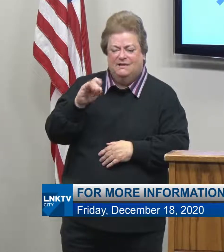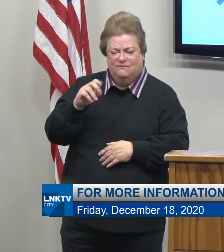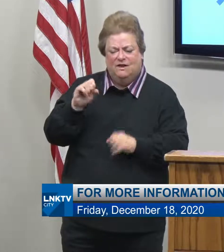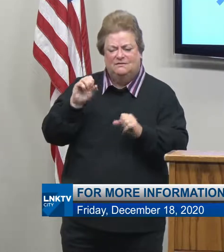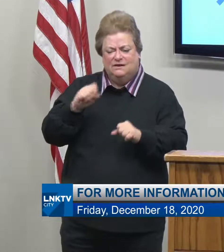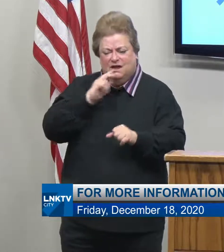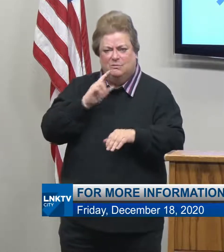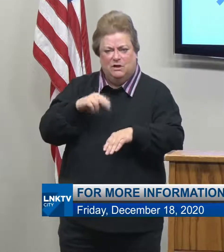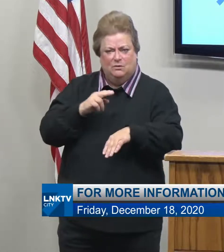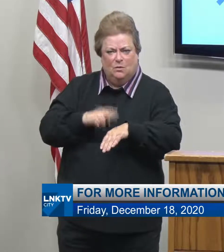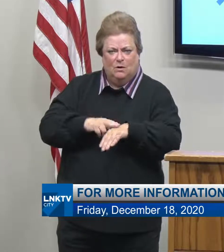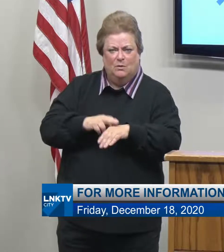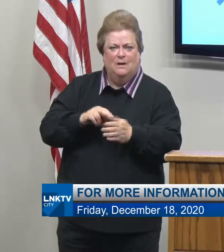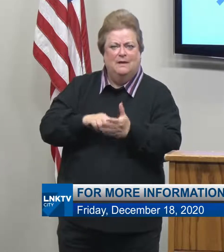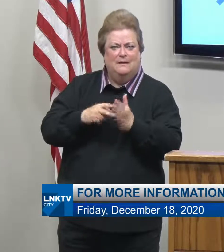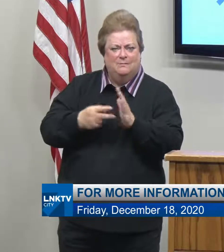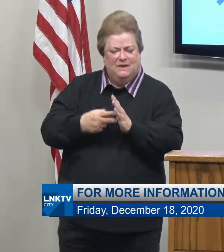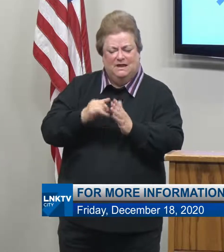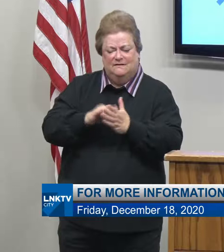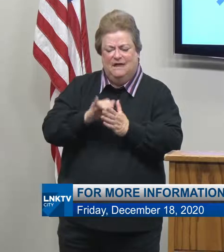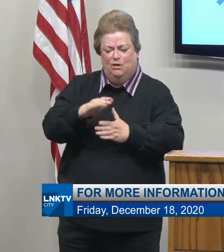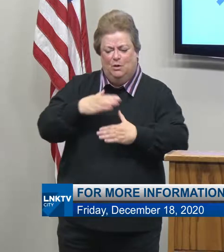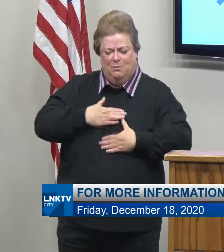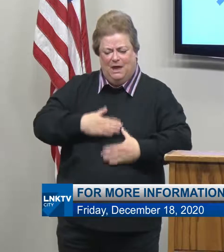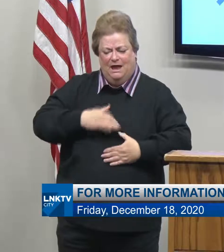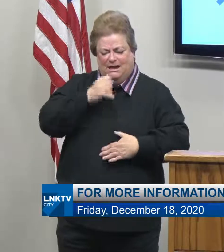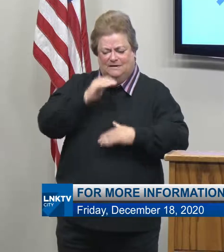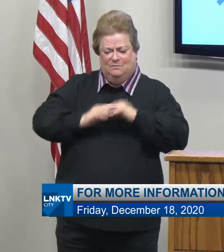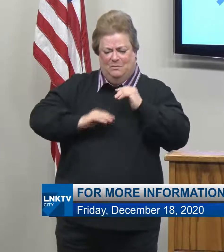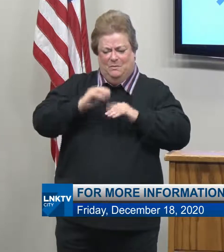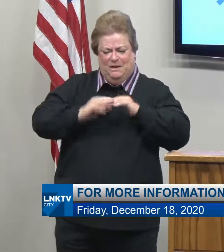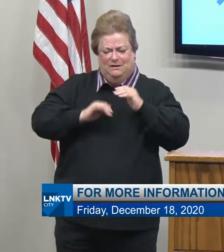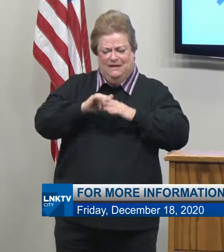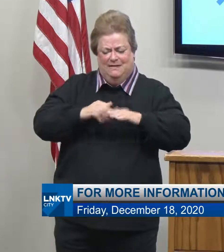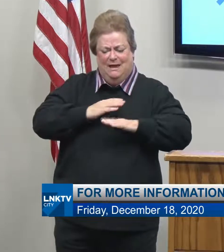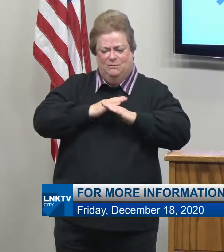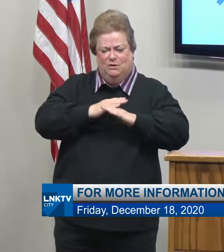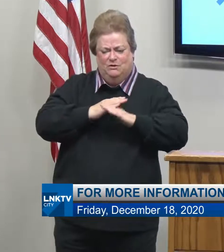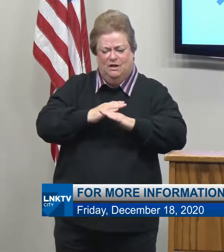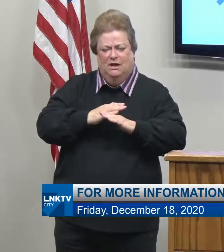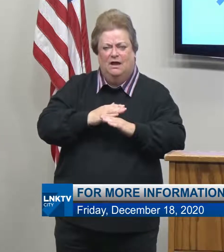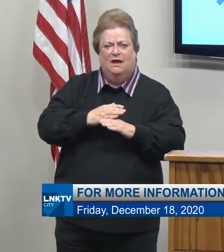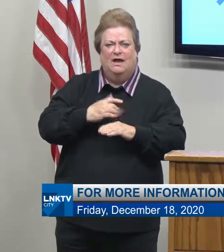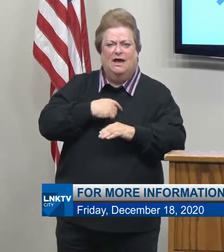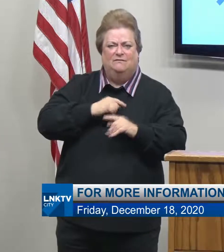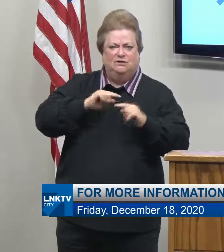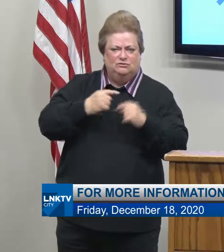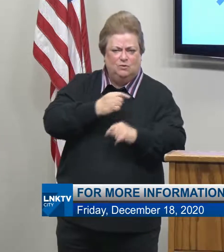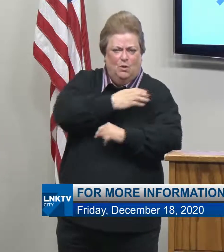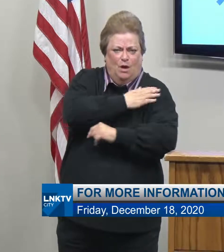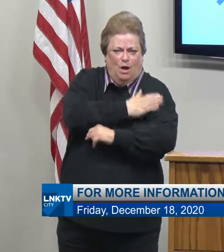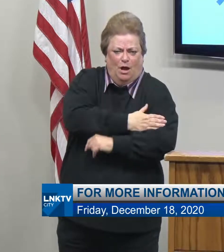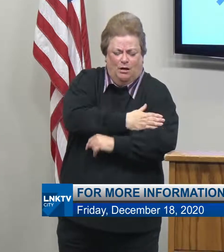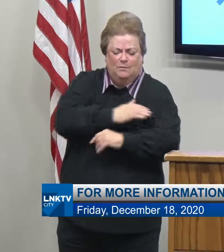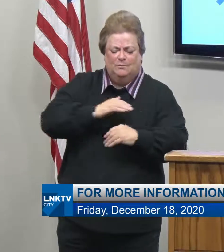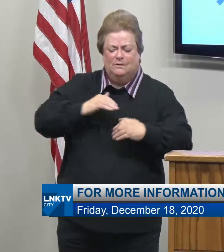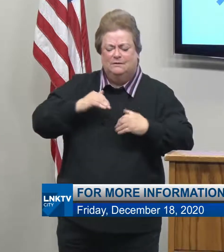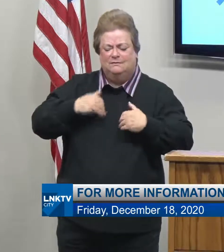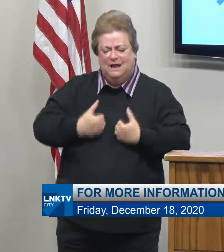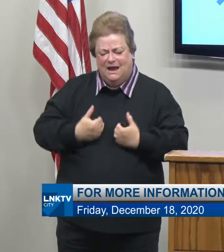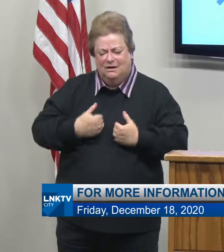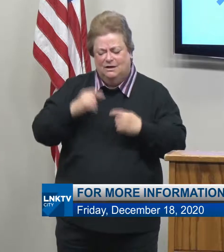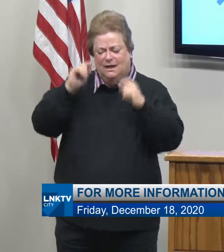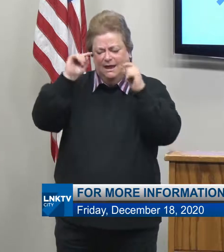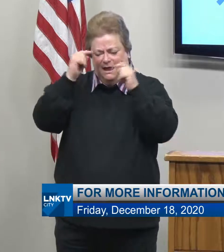They are signs that your body is building protection. The most common side effects are sore arm, tiredness, headache, muscle aches,